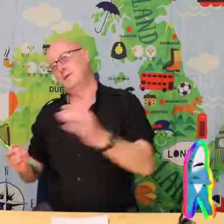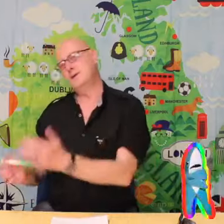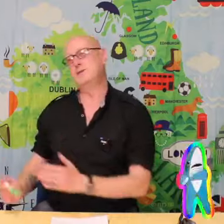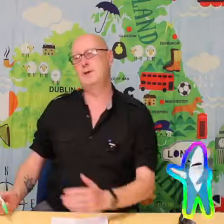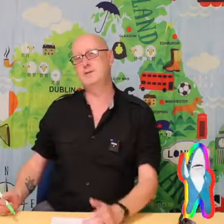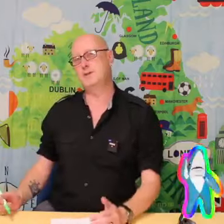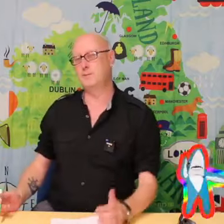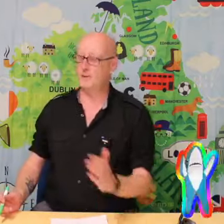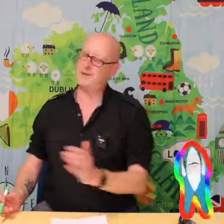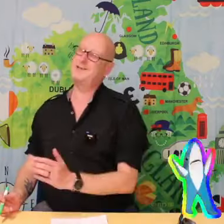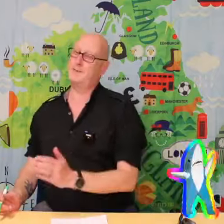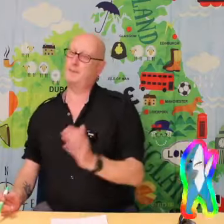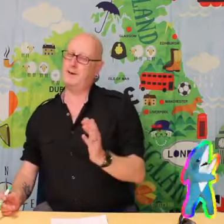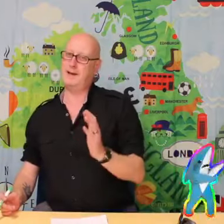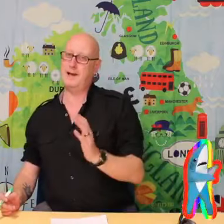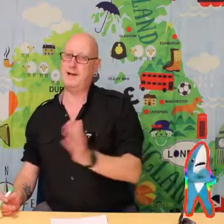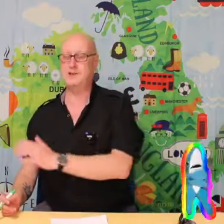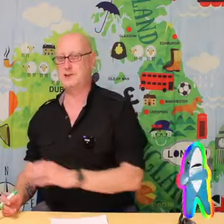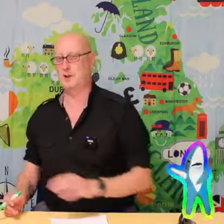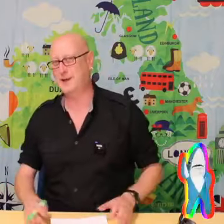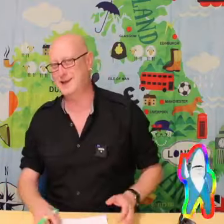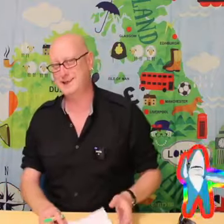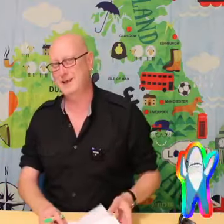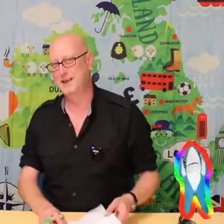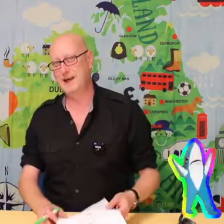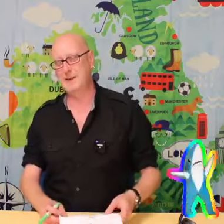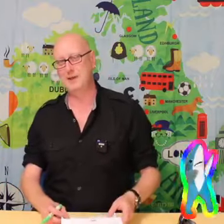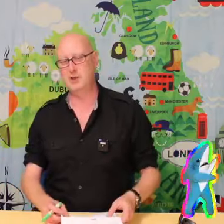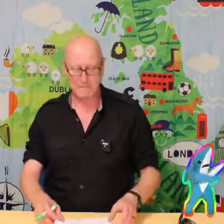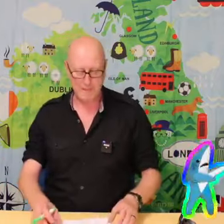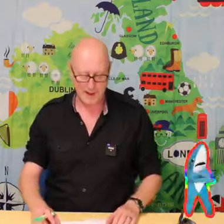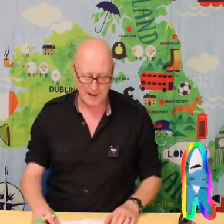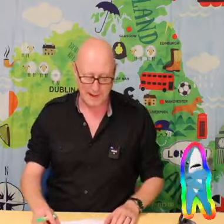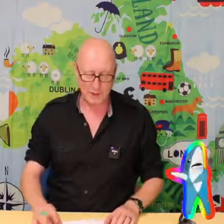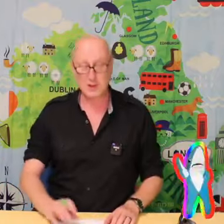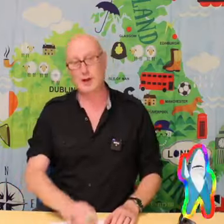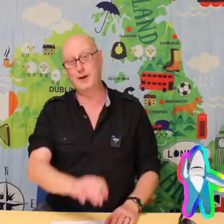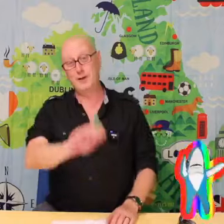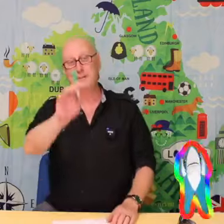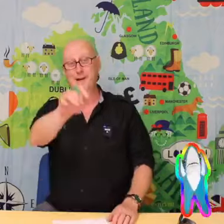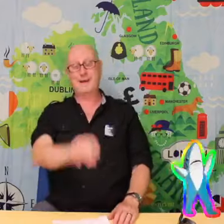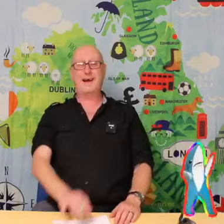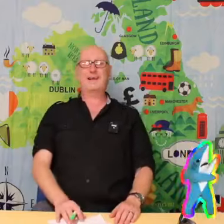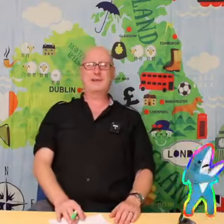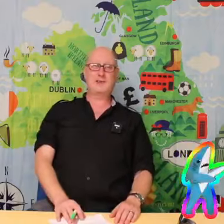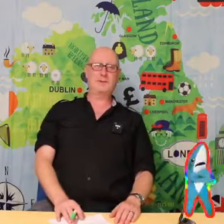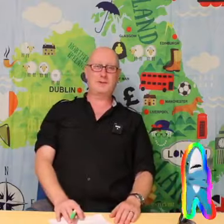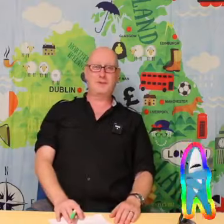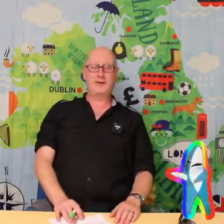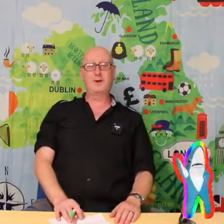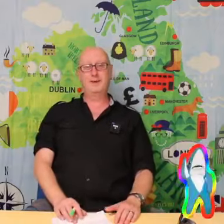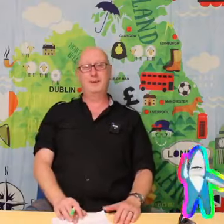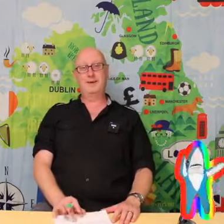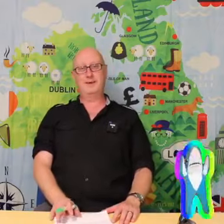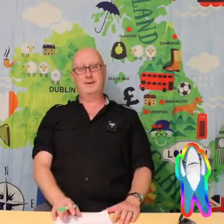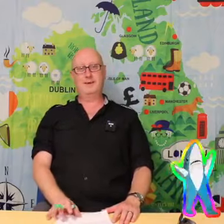in the museum are pretty easy to look at. They are, right? I'd imagine. Anyway, so on the back of that... But the ones in the ocean could be yours if you find